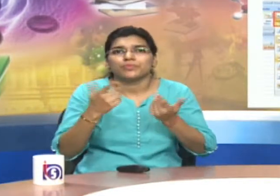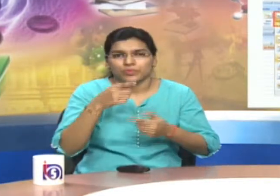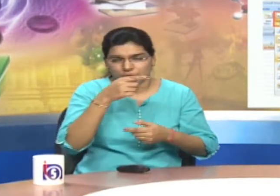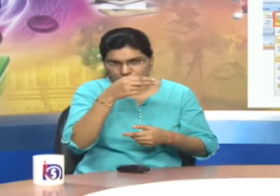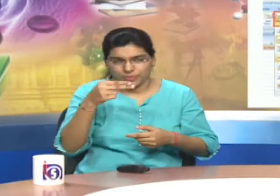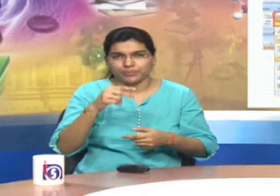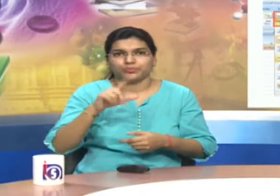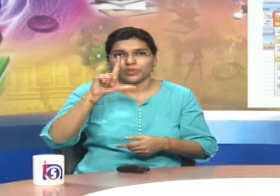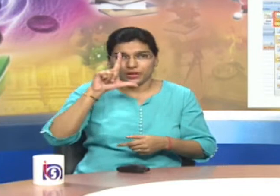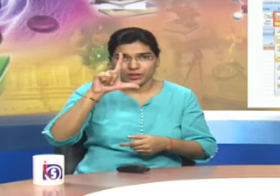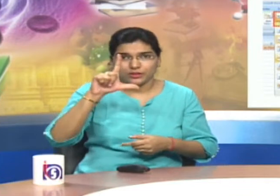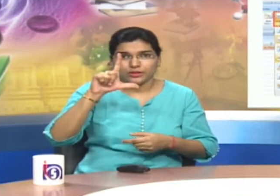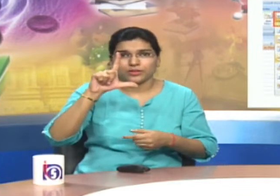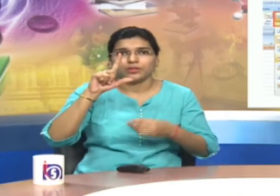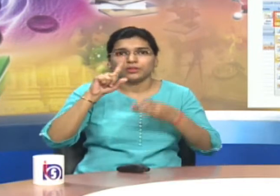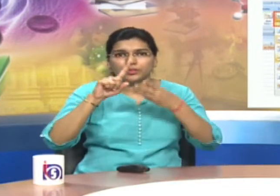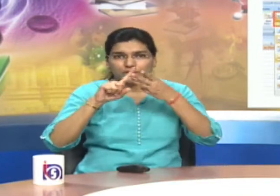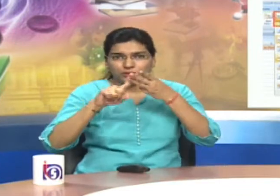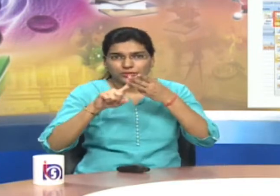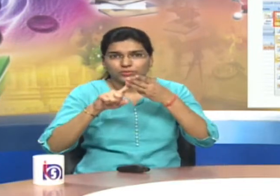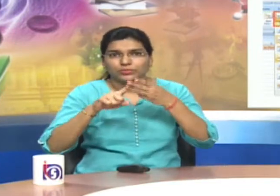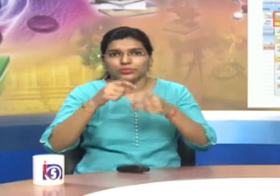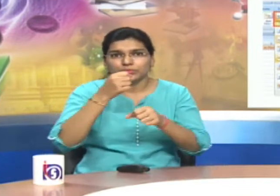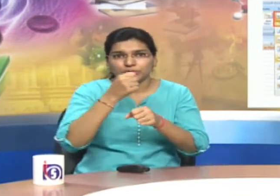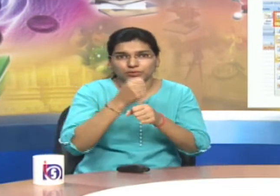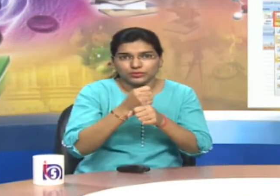in this, then you can do that with